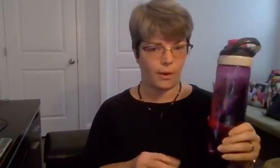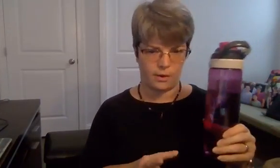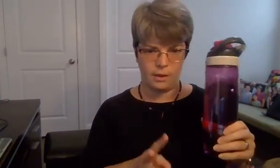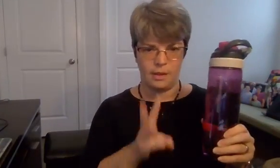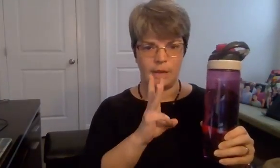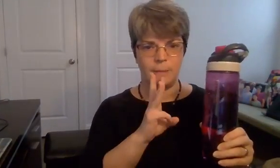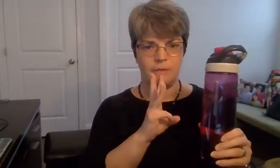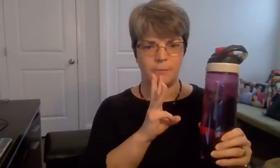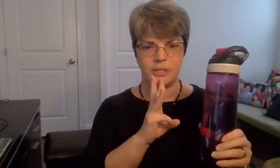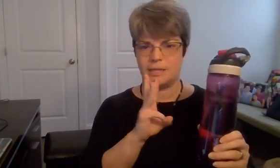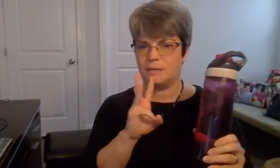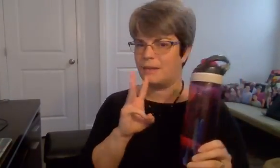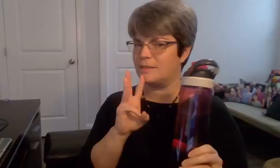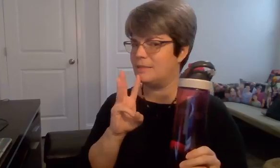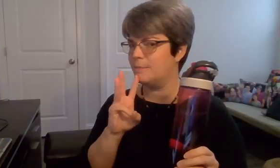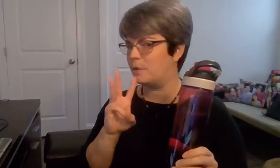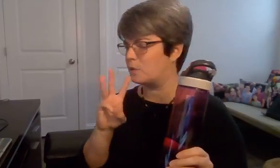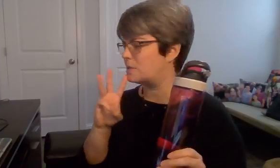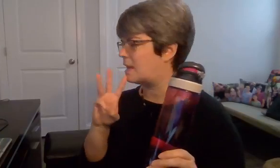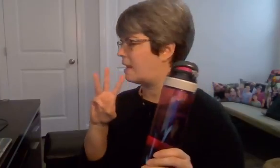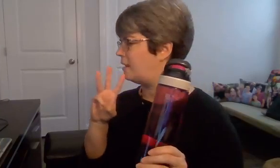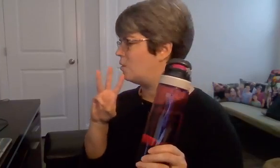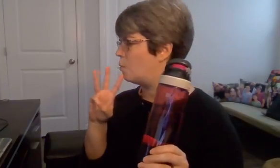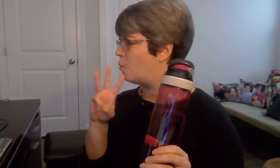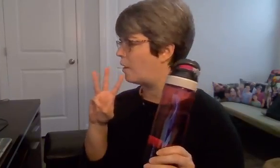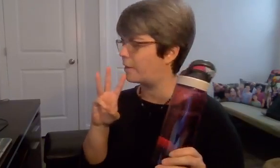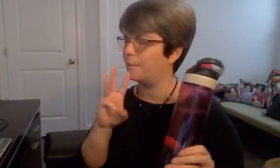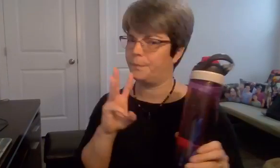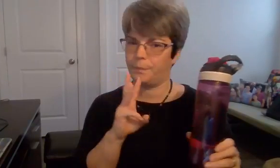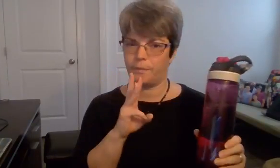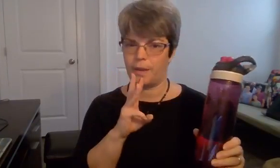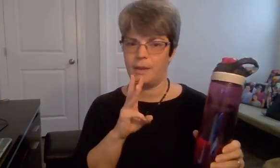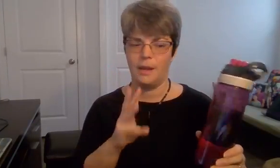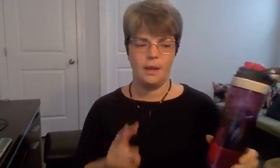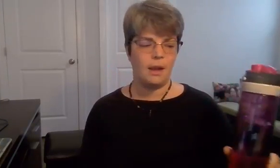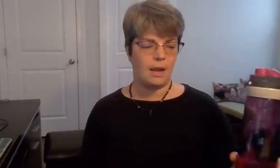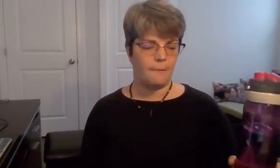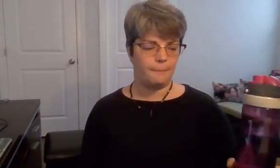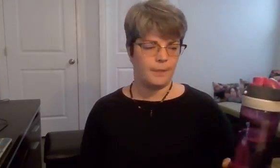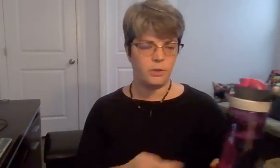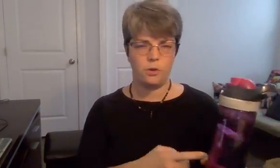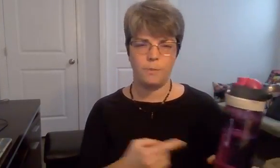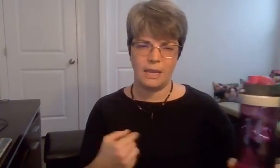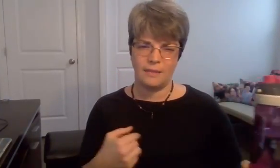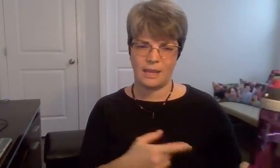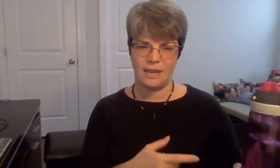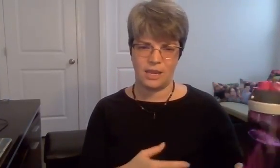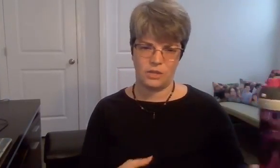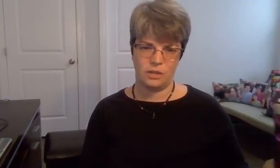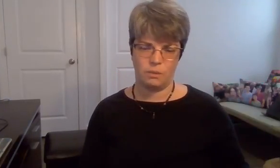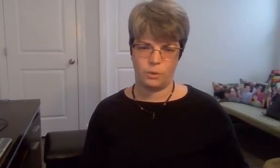water can be represented by the symbol or sign water, right? So they're making that connection in their